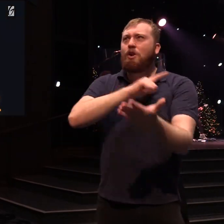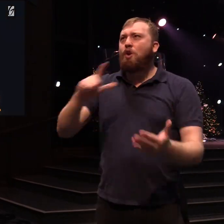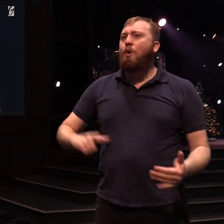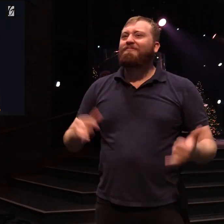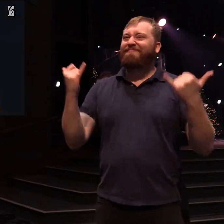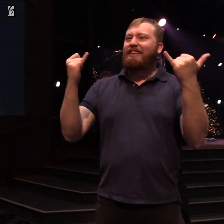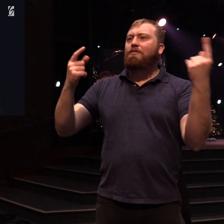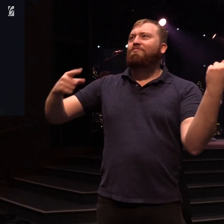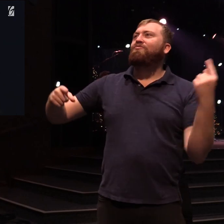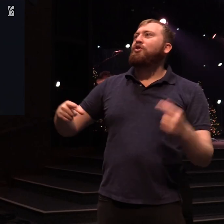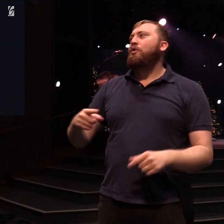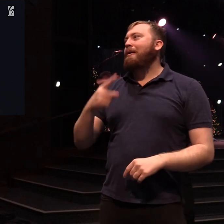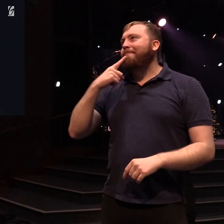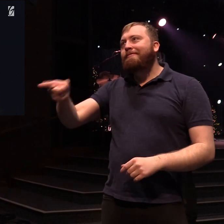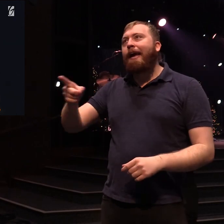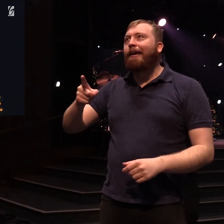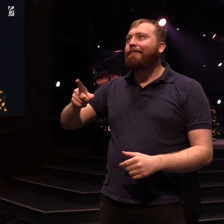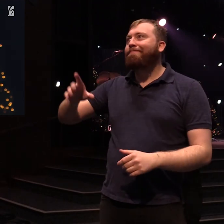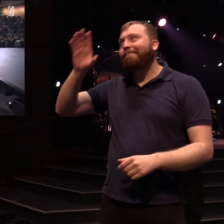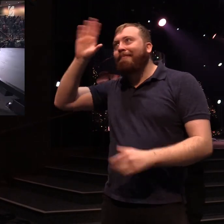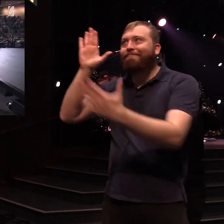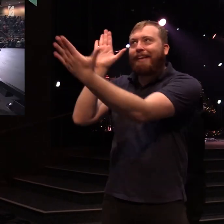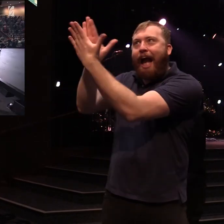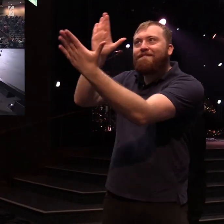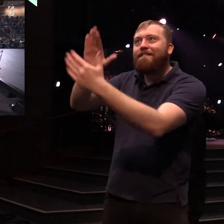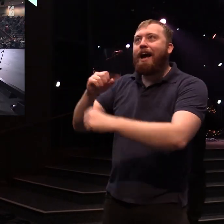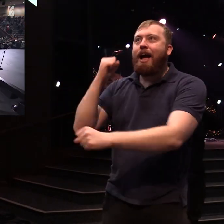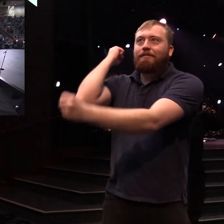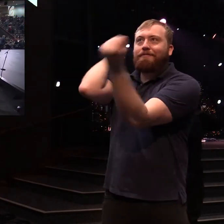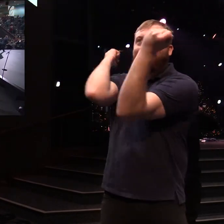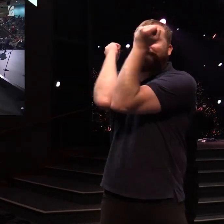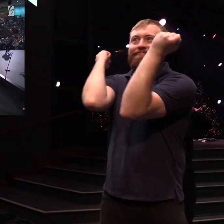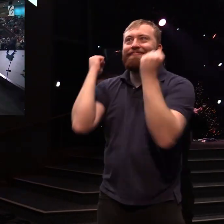a high five. Tell them you're glad to see them. Welcome to Gateway Church.